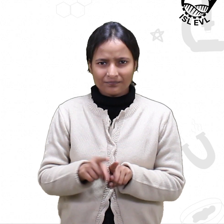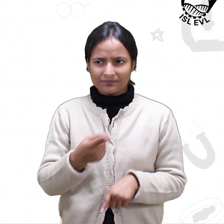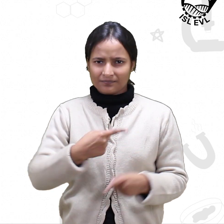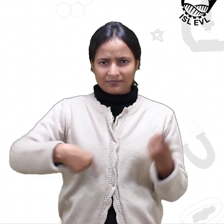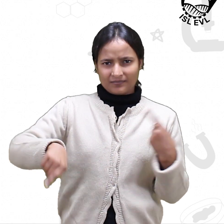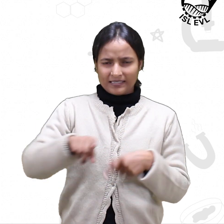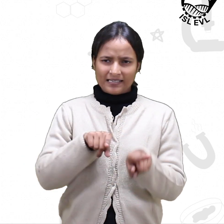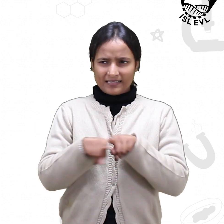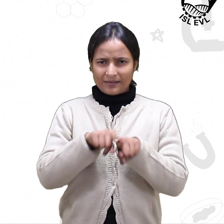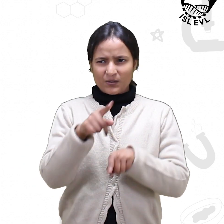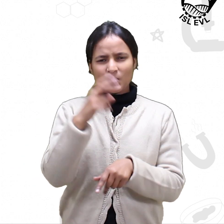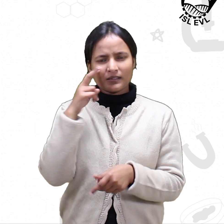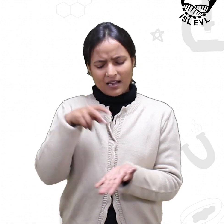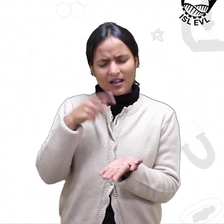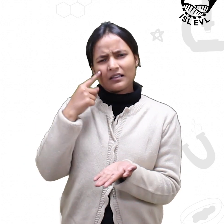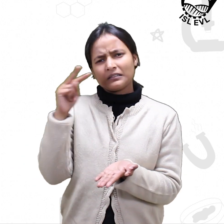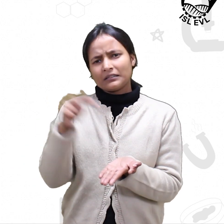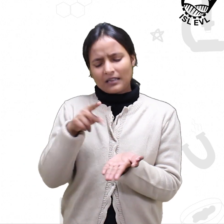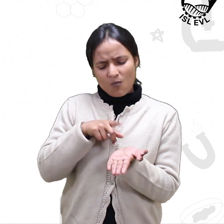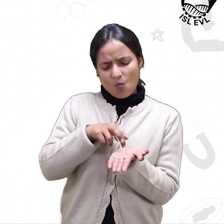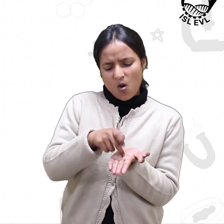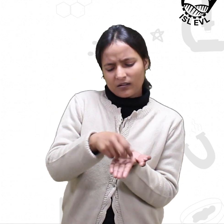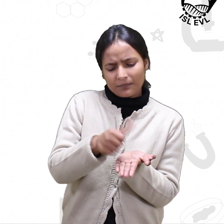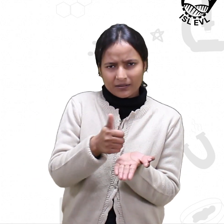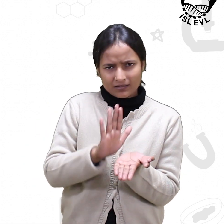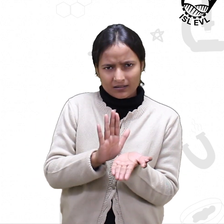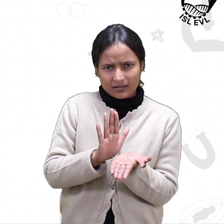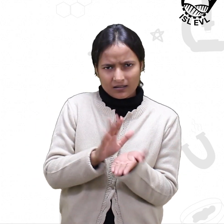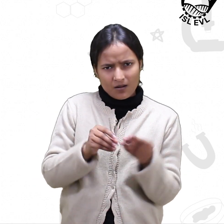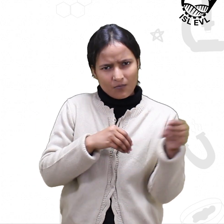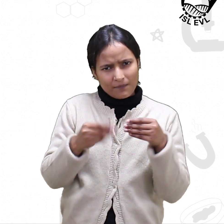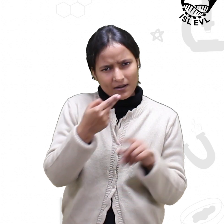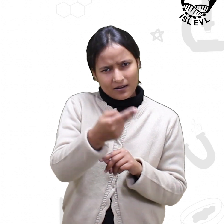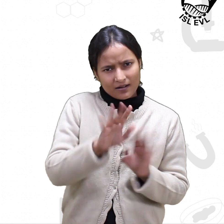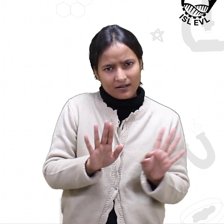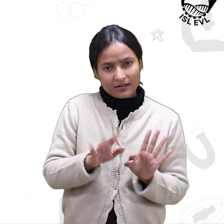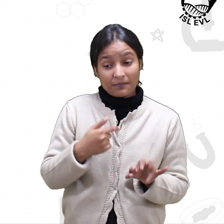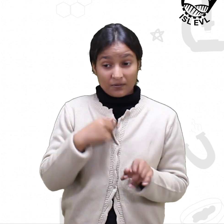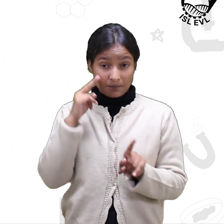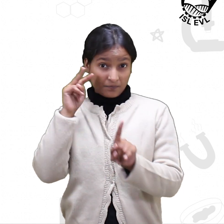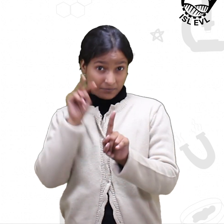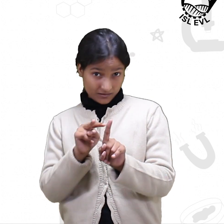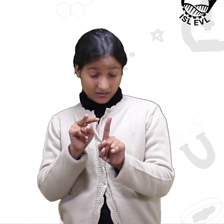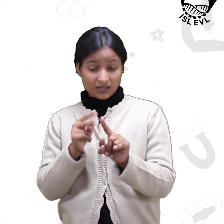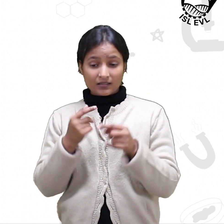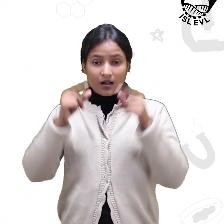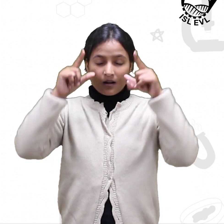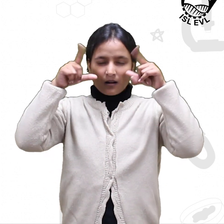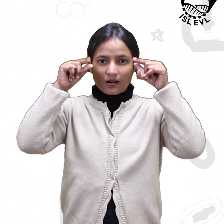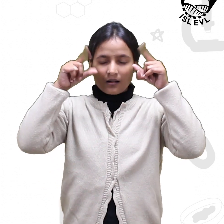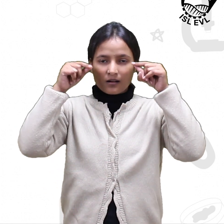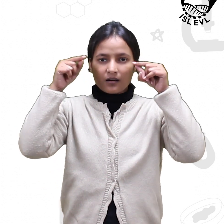happen. Now again, movement, we often think of movement as walking, but for even just for me to blink, it's movement